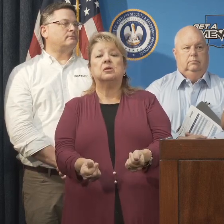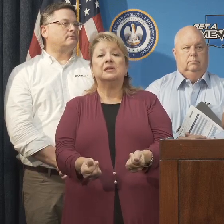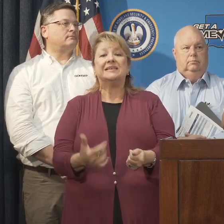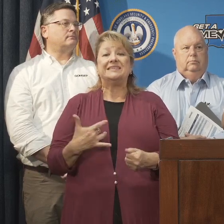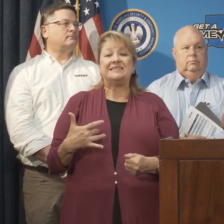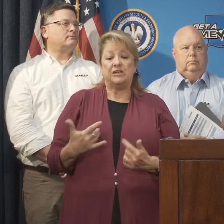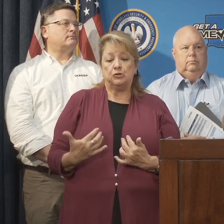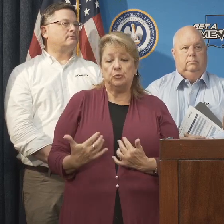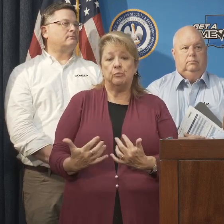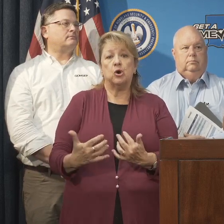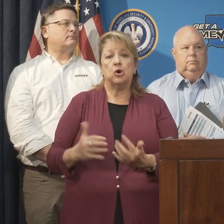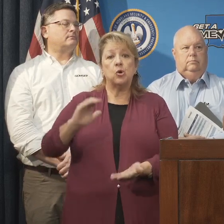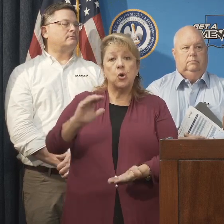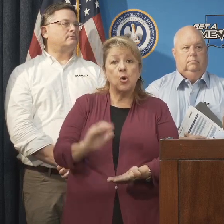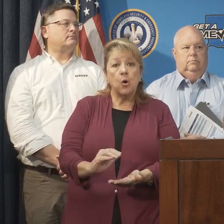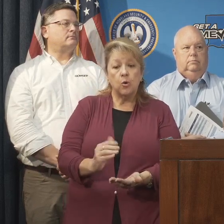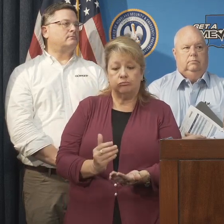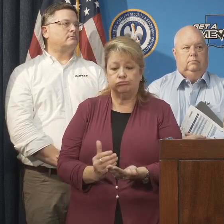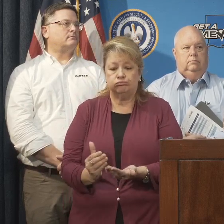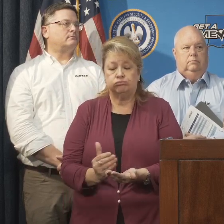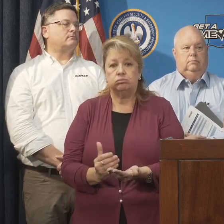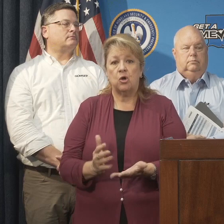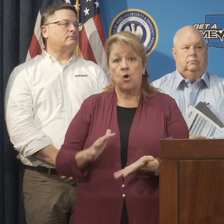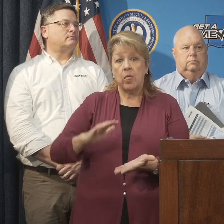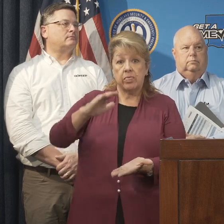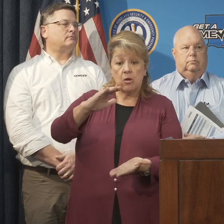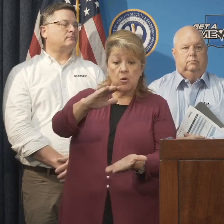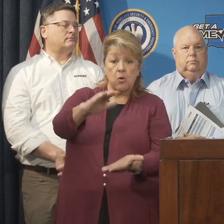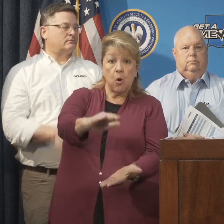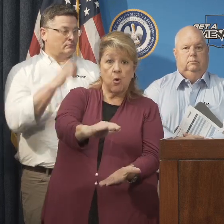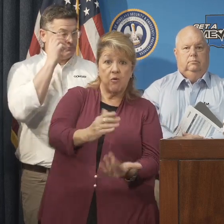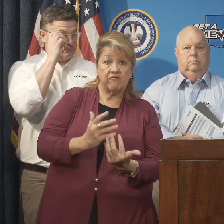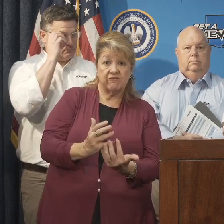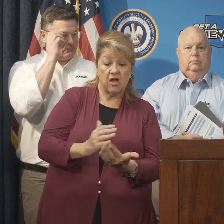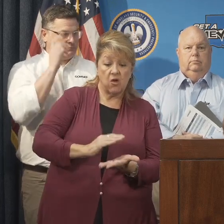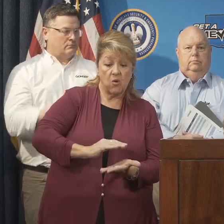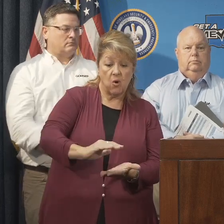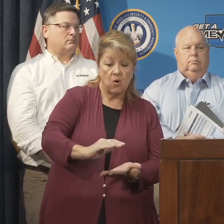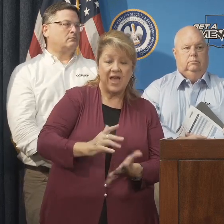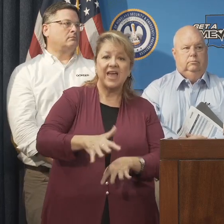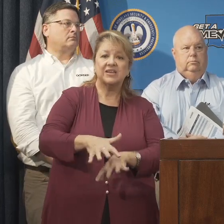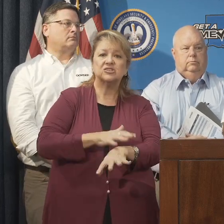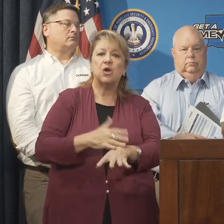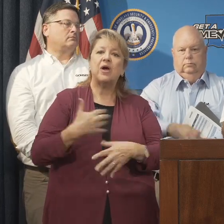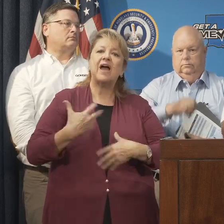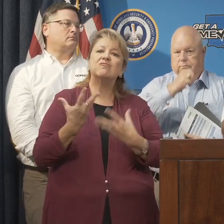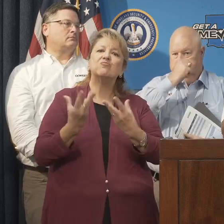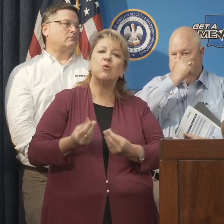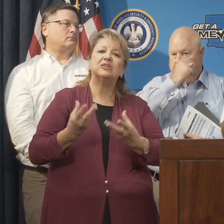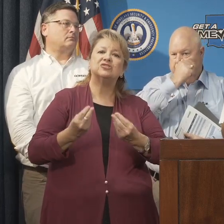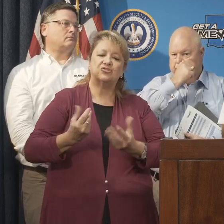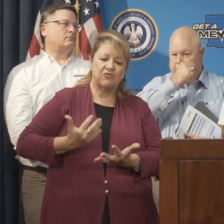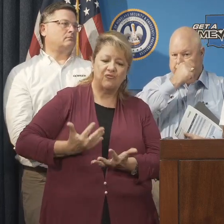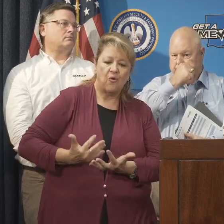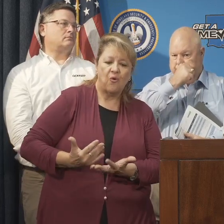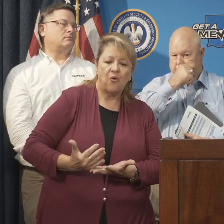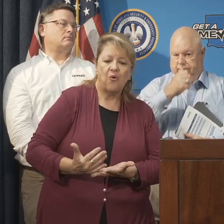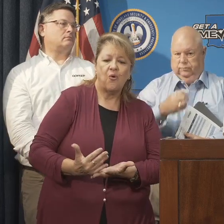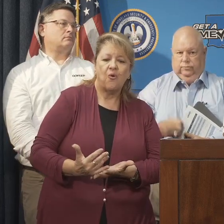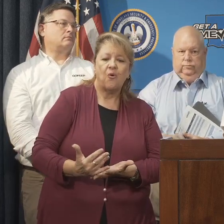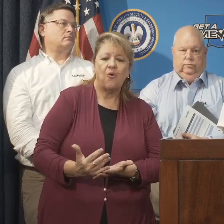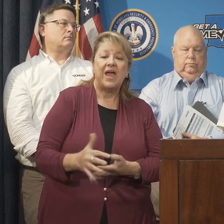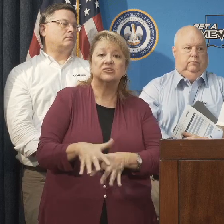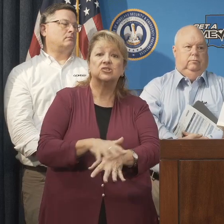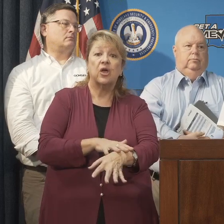typically burn lower to the ground, slower, and so forth, because we have moisture. But when you have